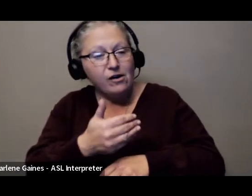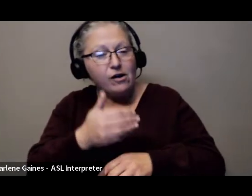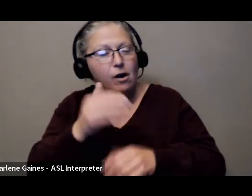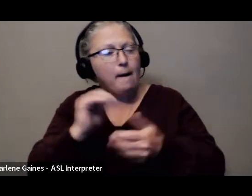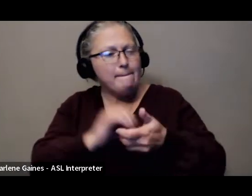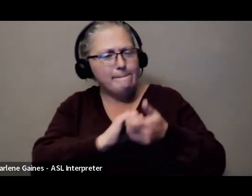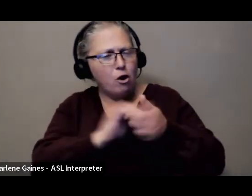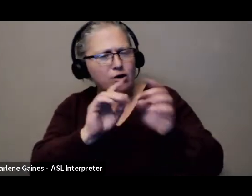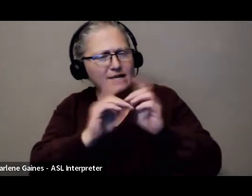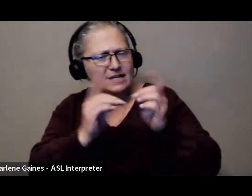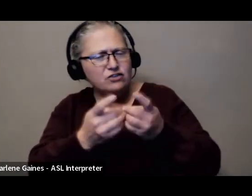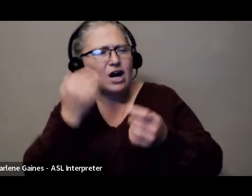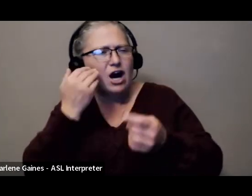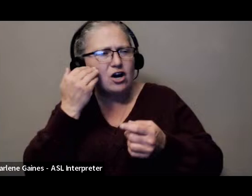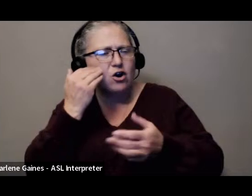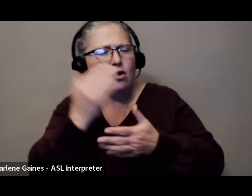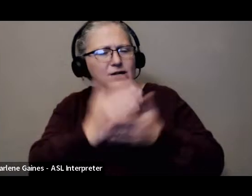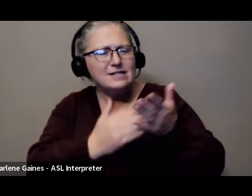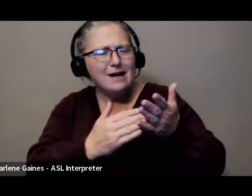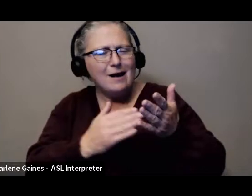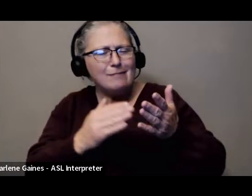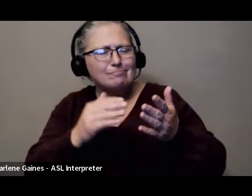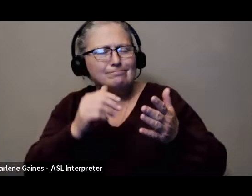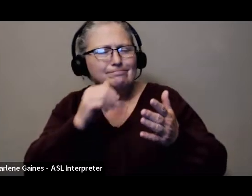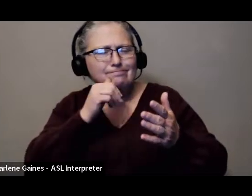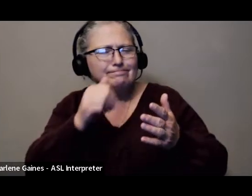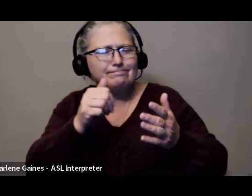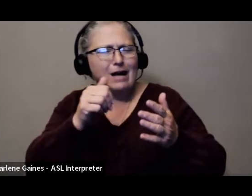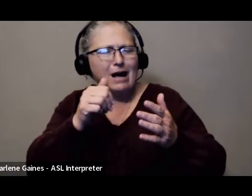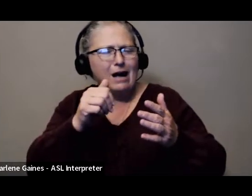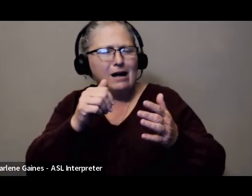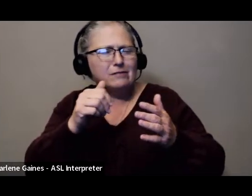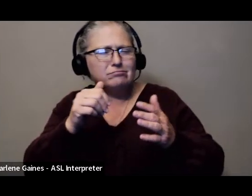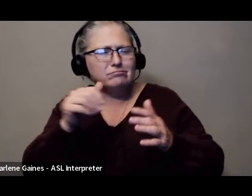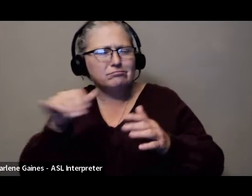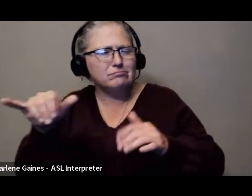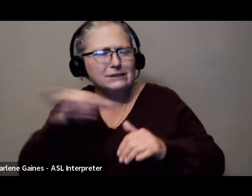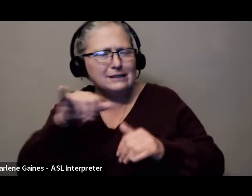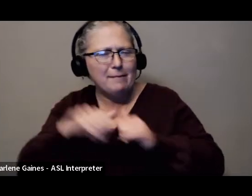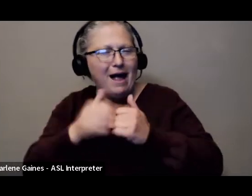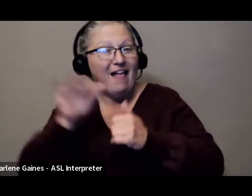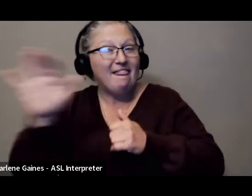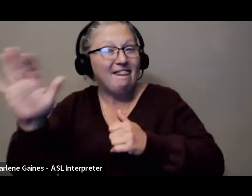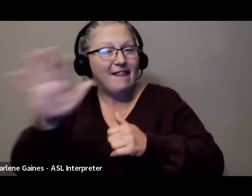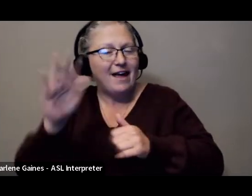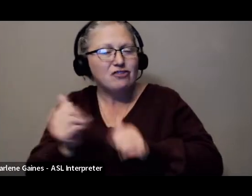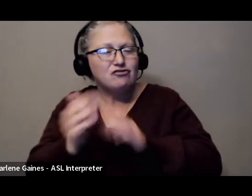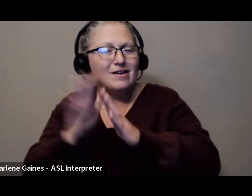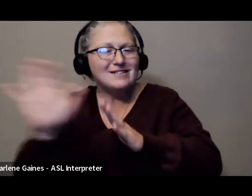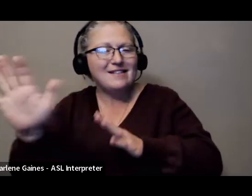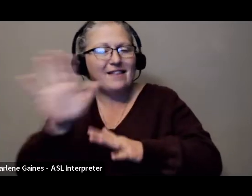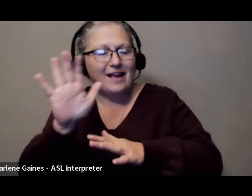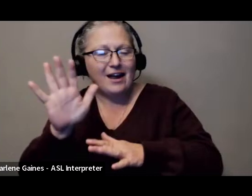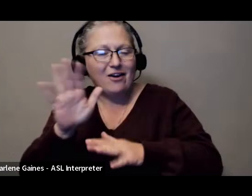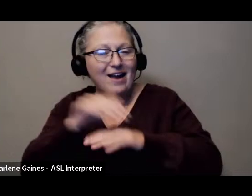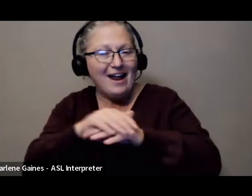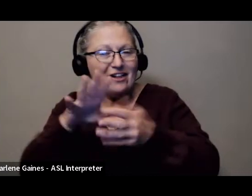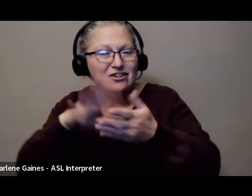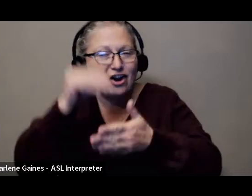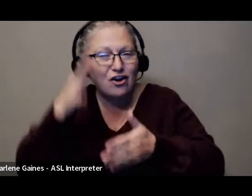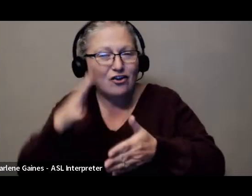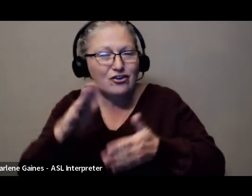partner districts, I know that there's some inconsistency in how they address their English